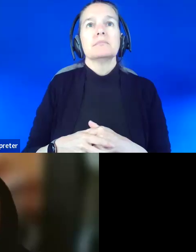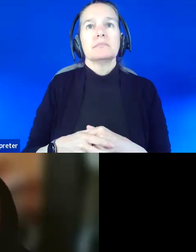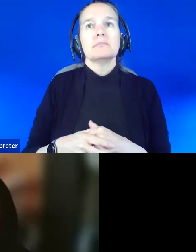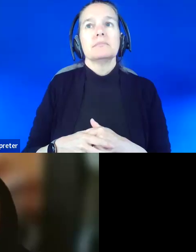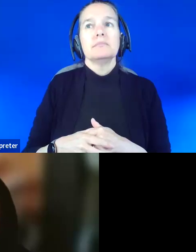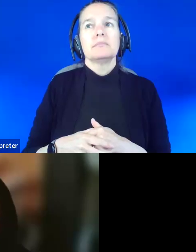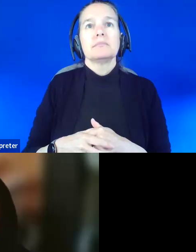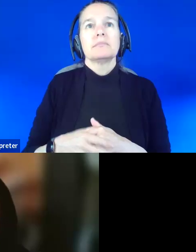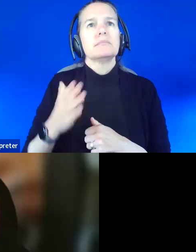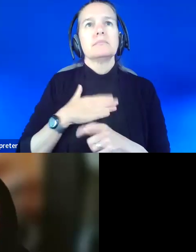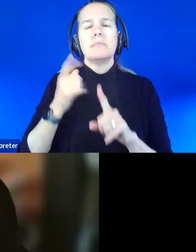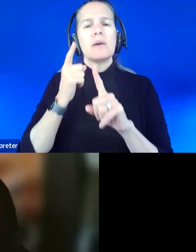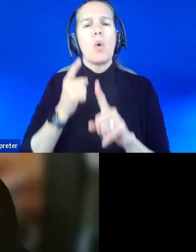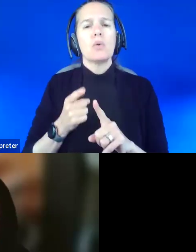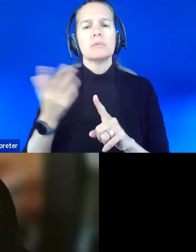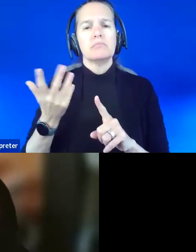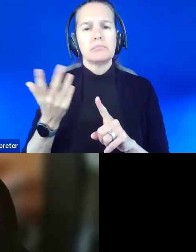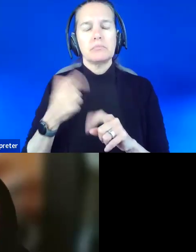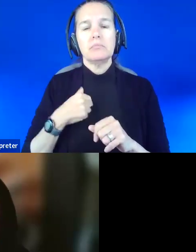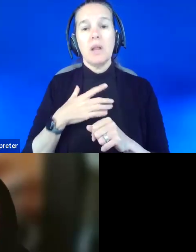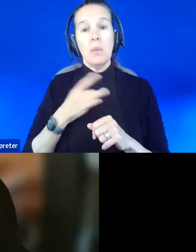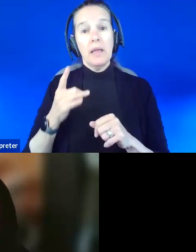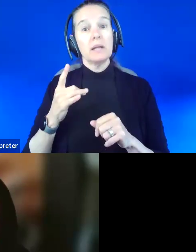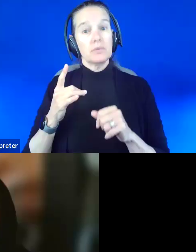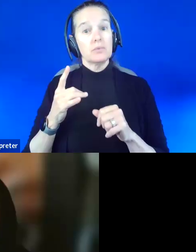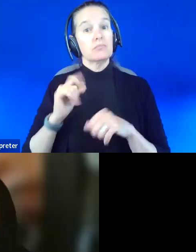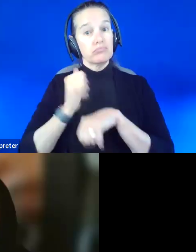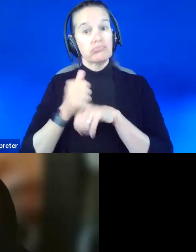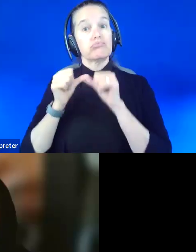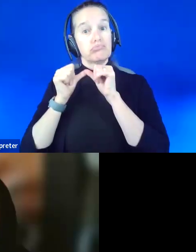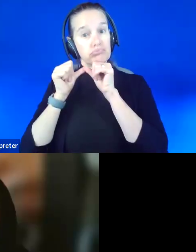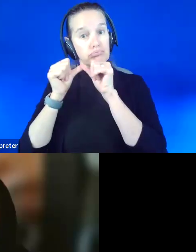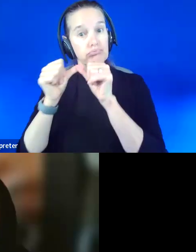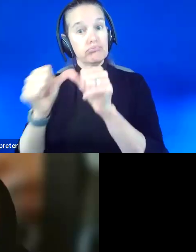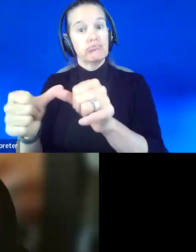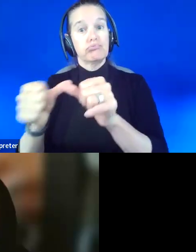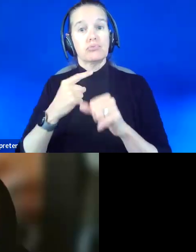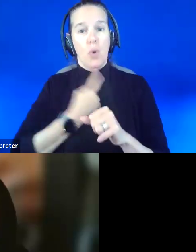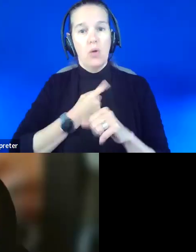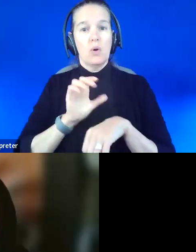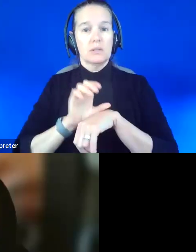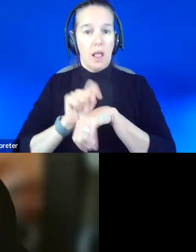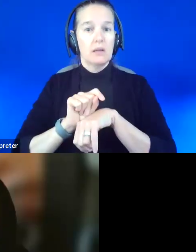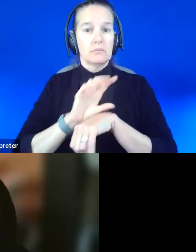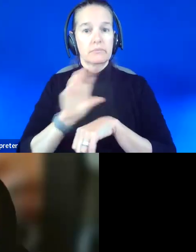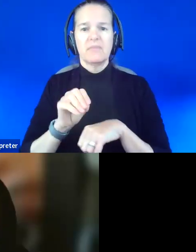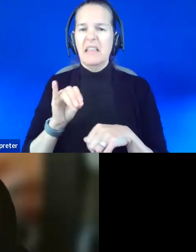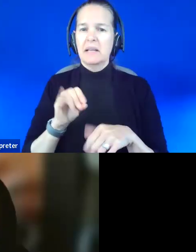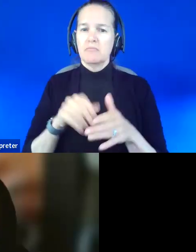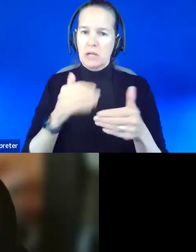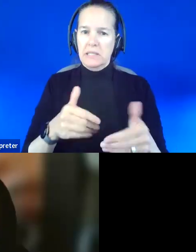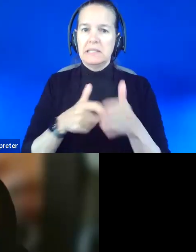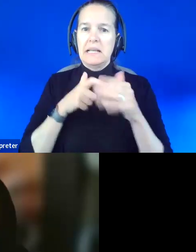So what are my goals? I'd like to build a sustainable long-term solo consultancy, which is a process that takes time. I know